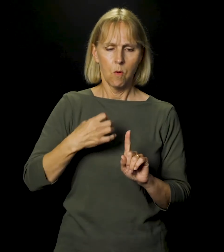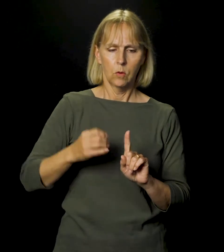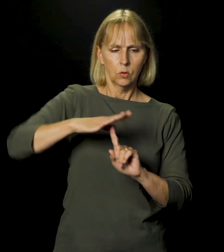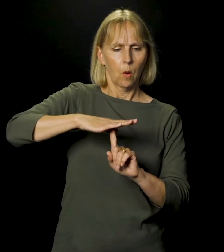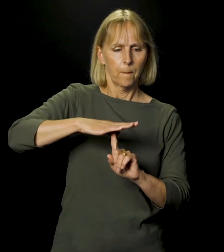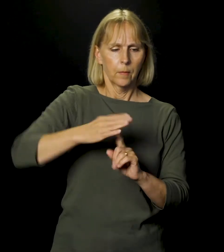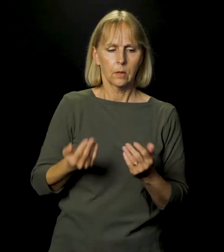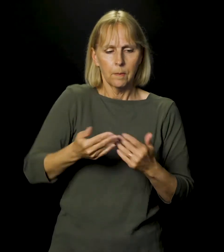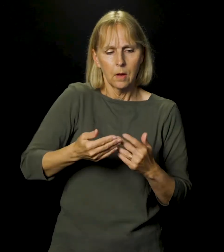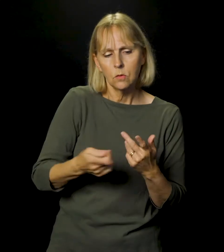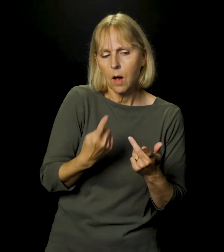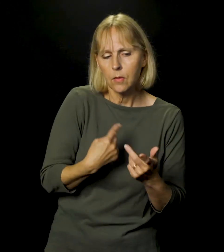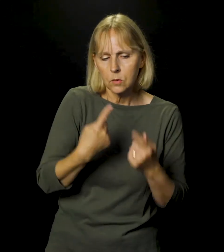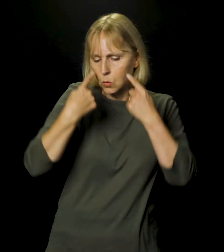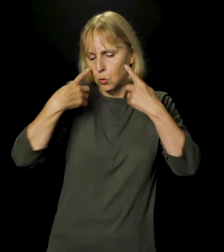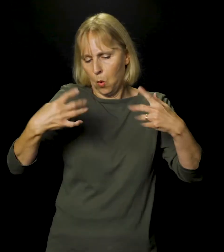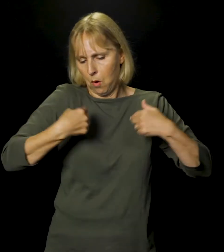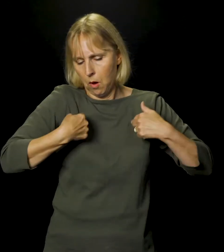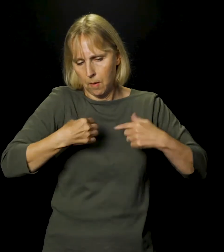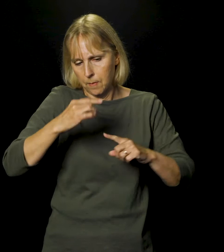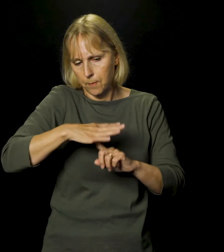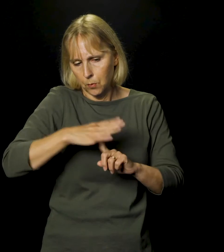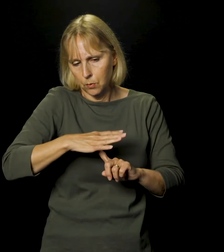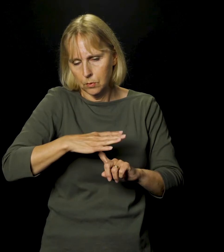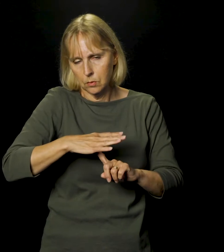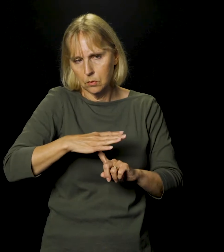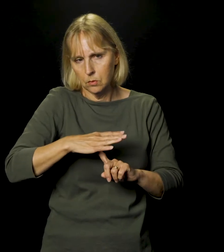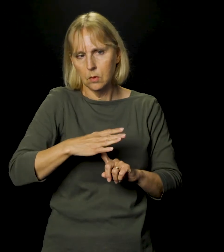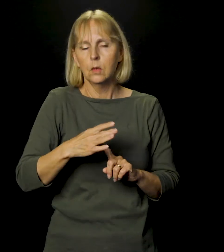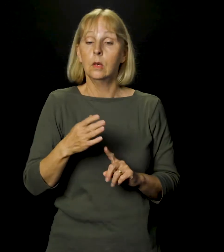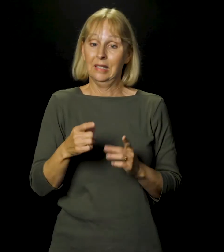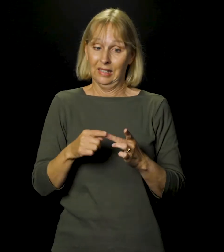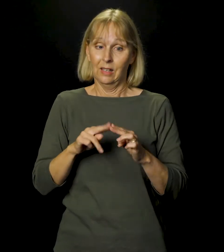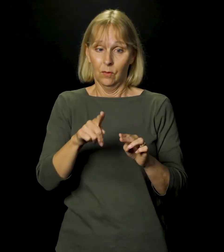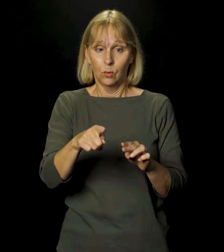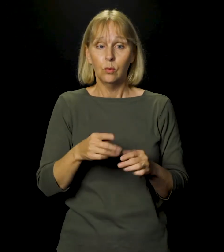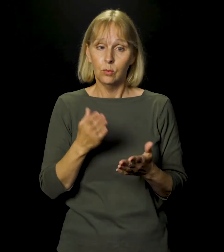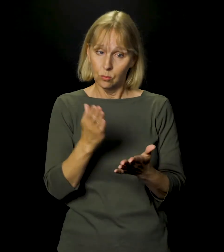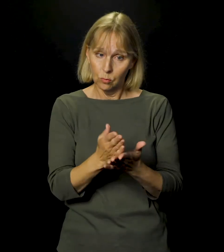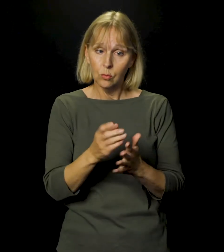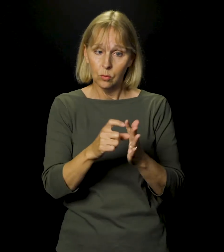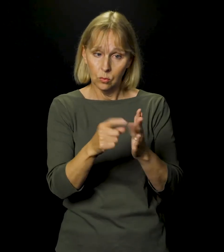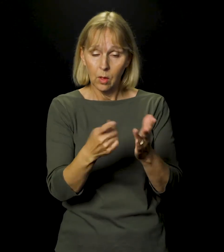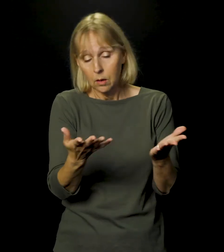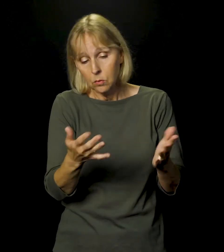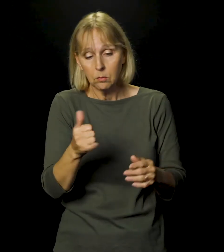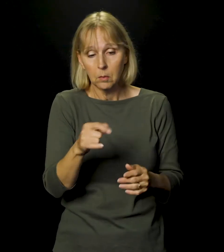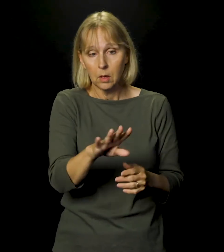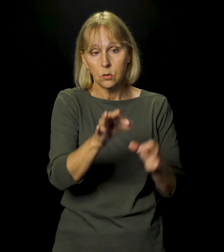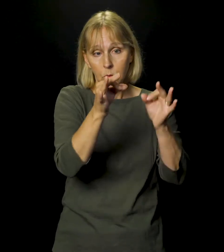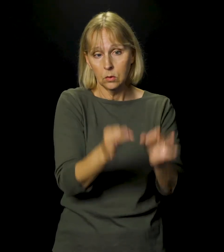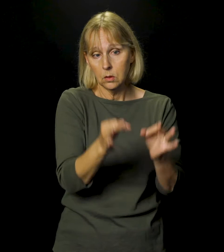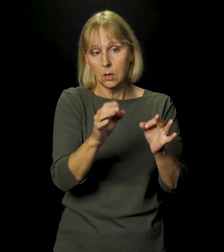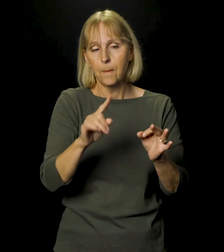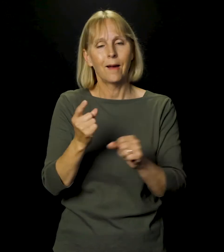to make yourself a spectacle. If that's you, you may choose to do that, but